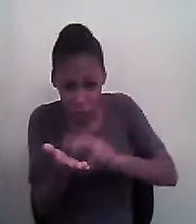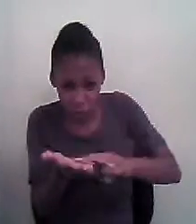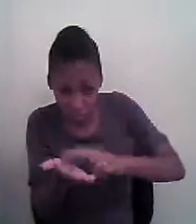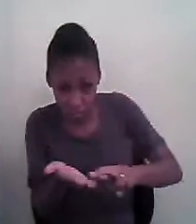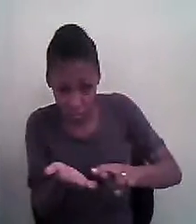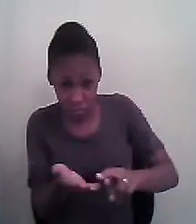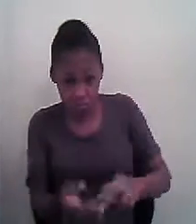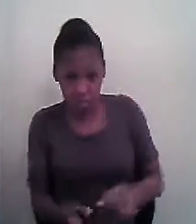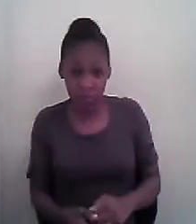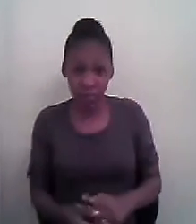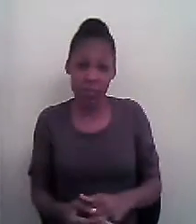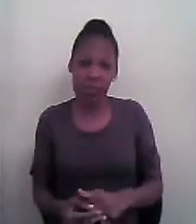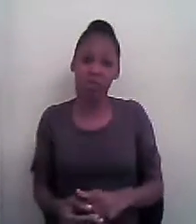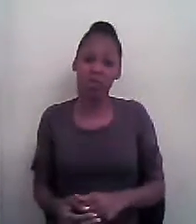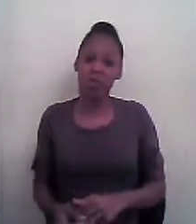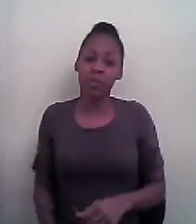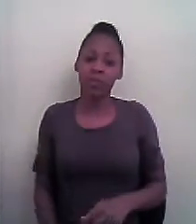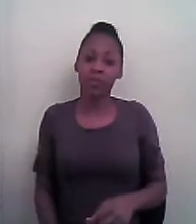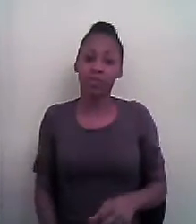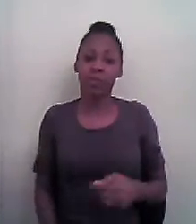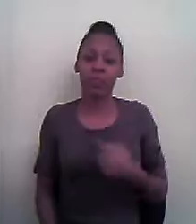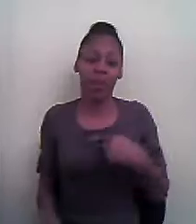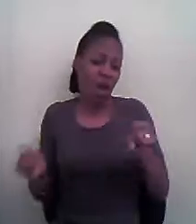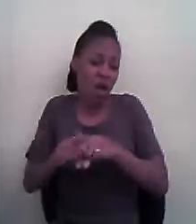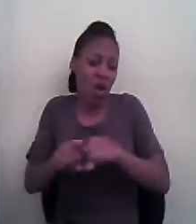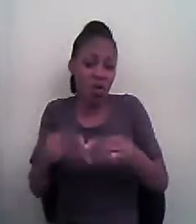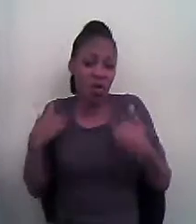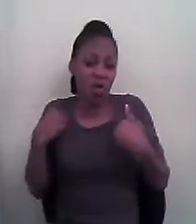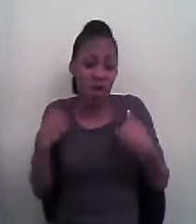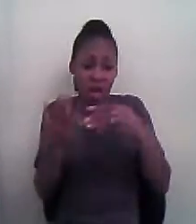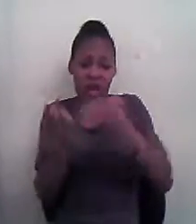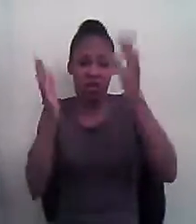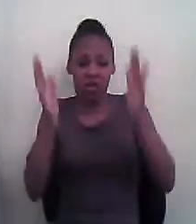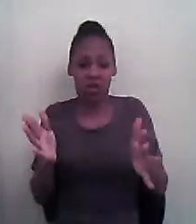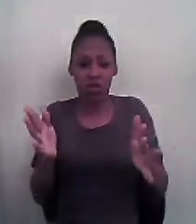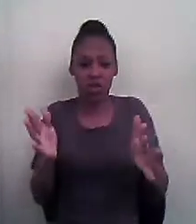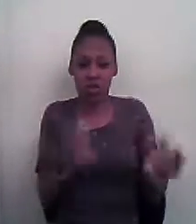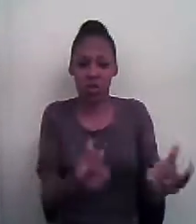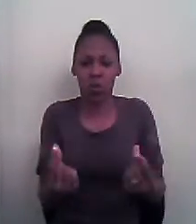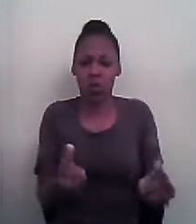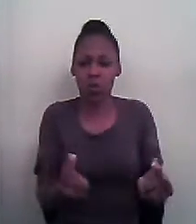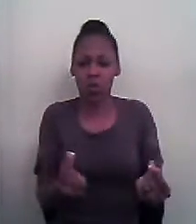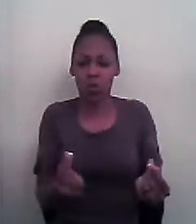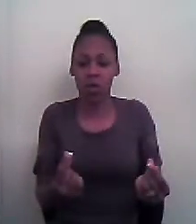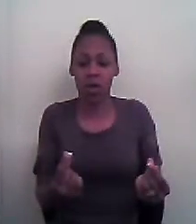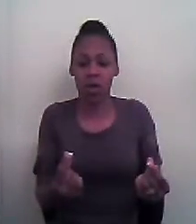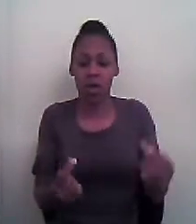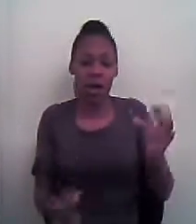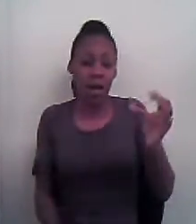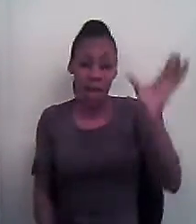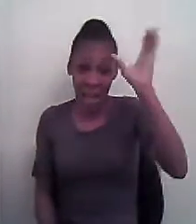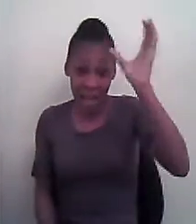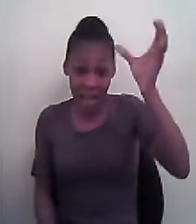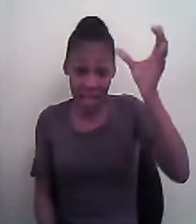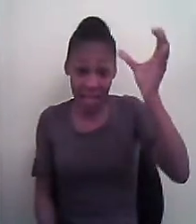in class, like concept mapping. Maybe they'll go find the article, draw a concept map of that article, which means any